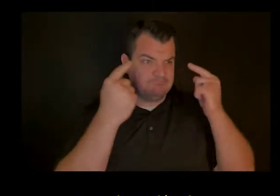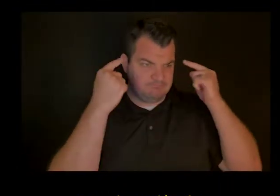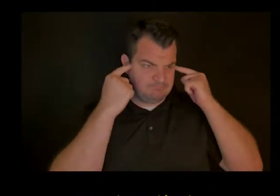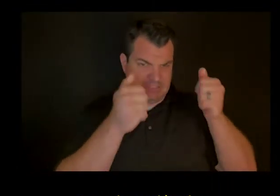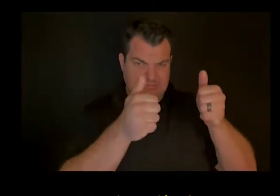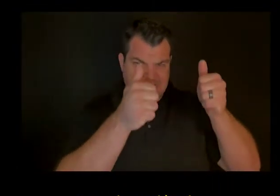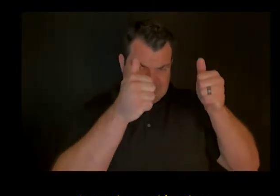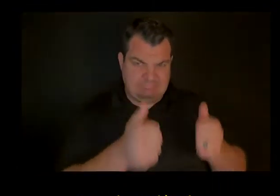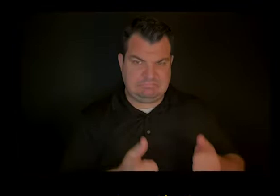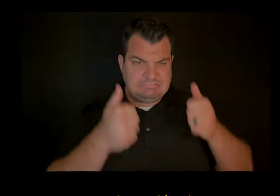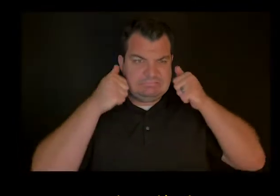considerations